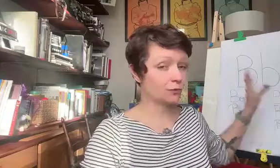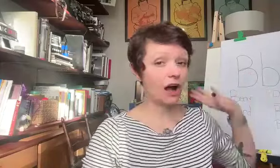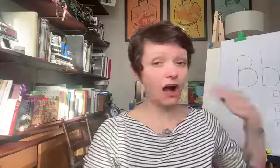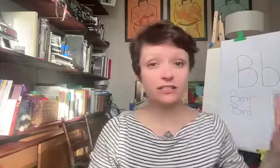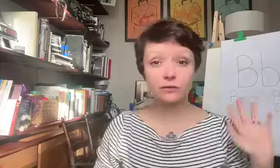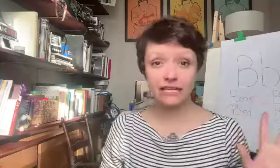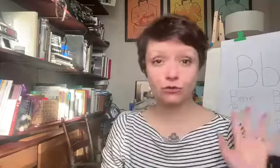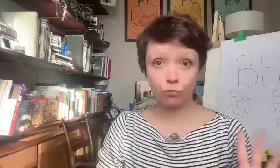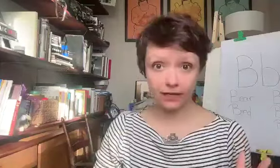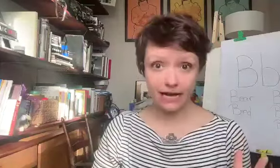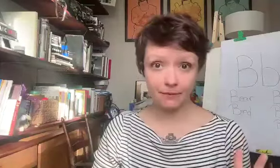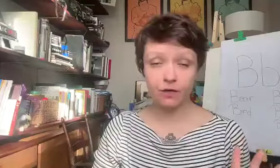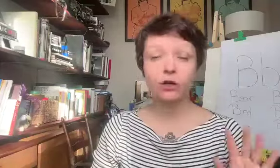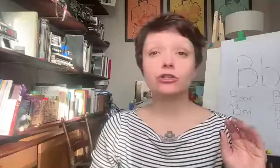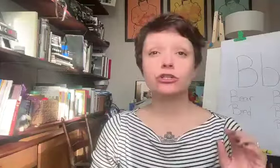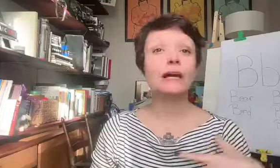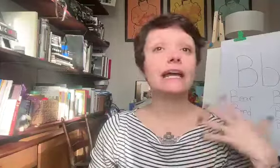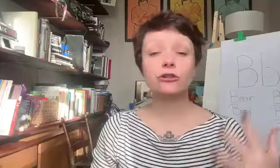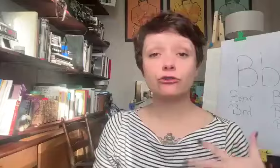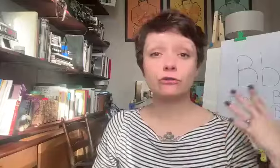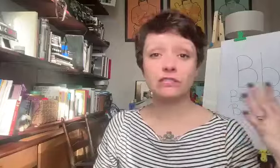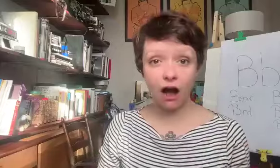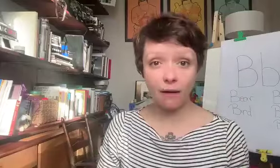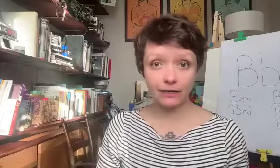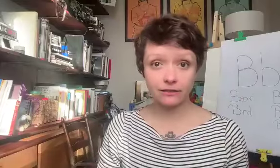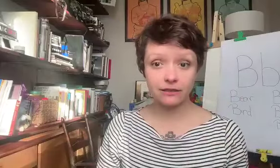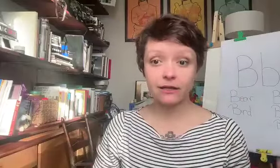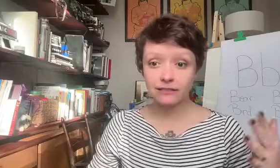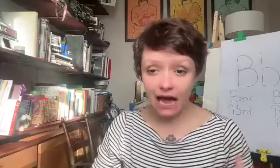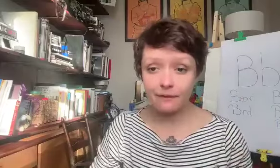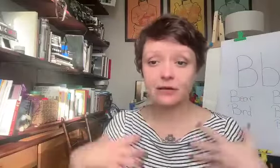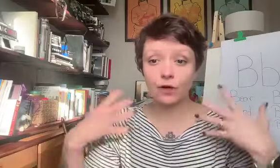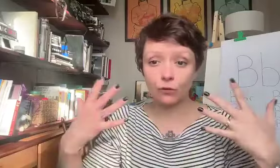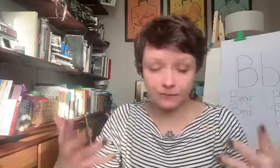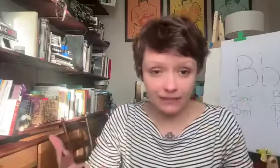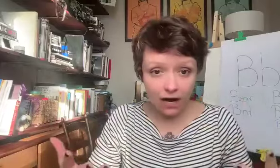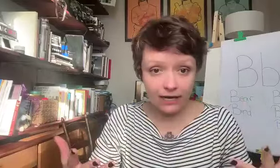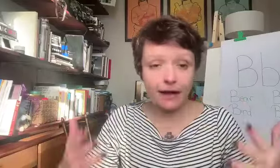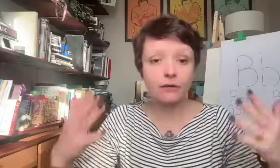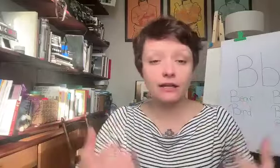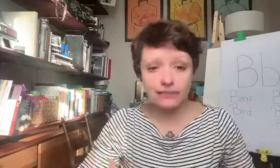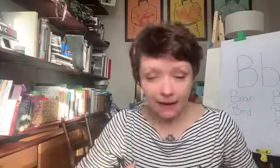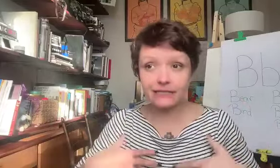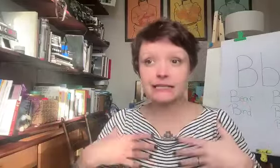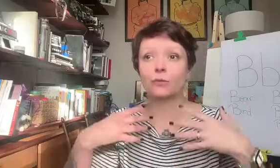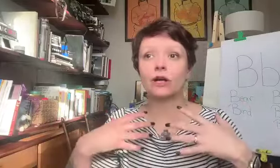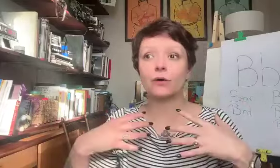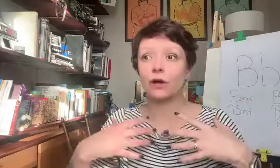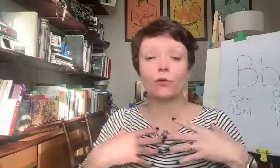We also teach rug time to introduce topics. Topics that we are going to be talking about, topics that are we are going